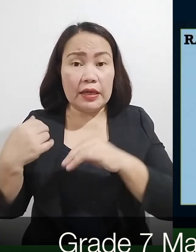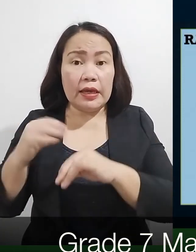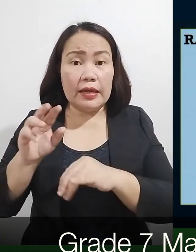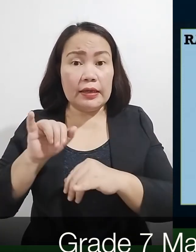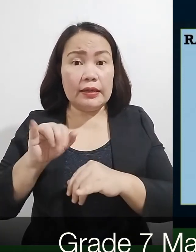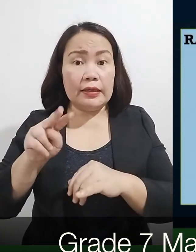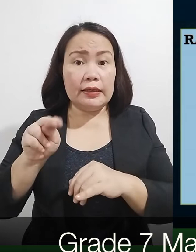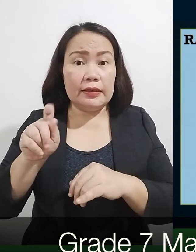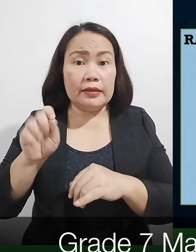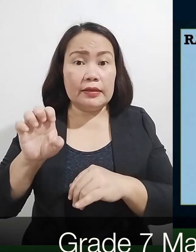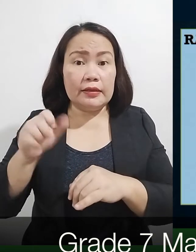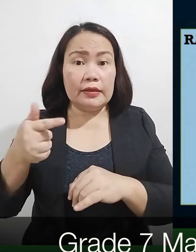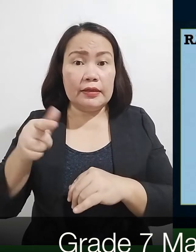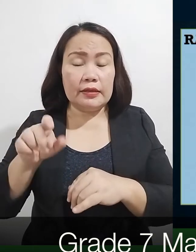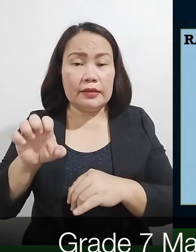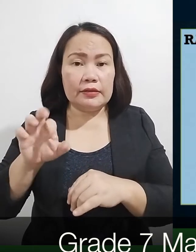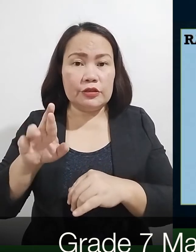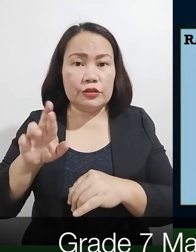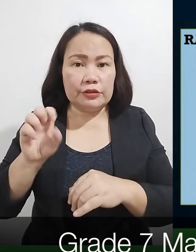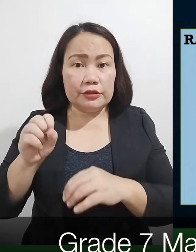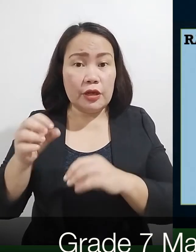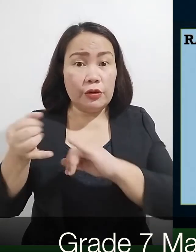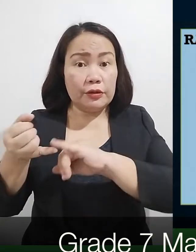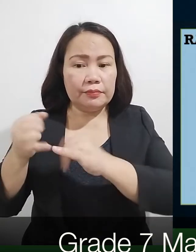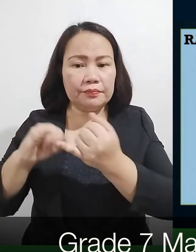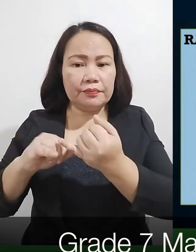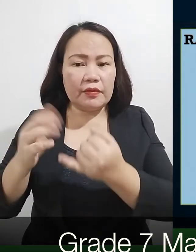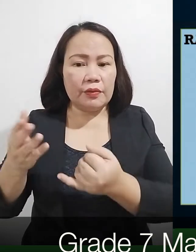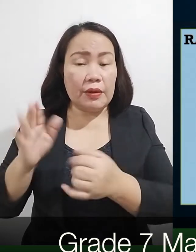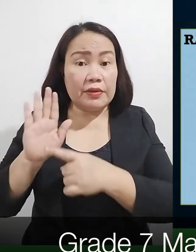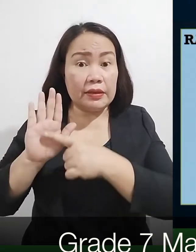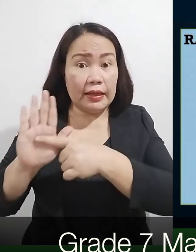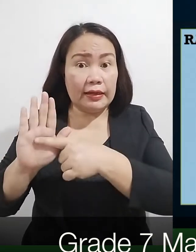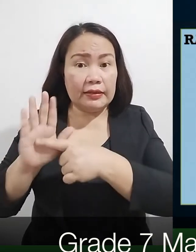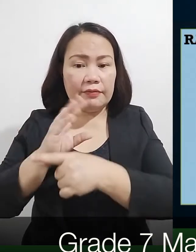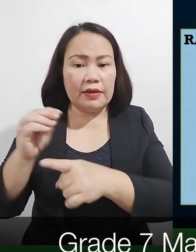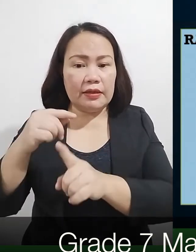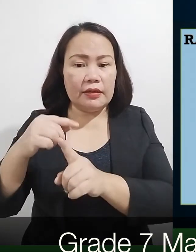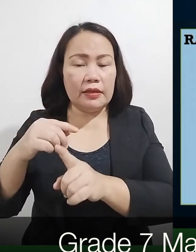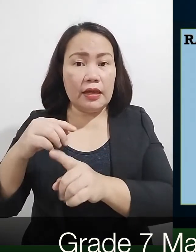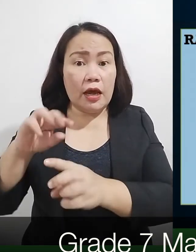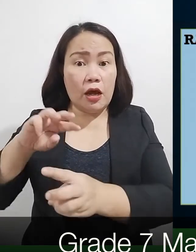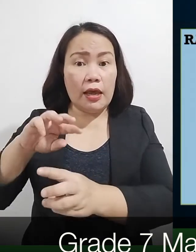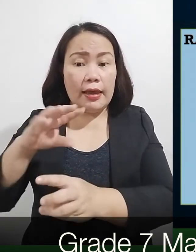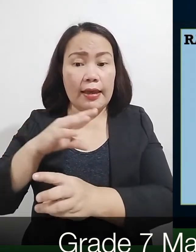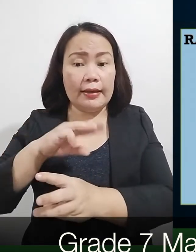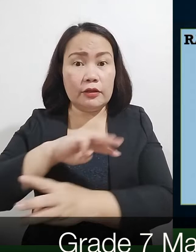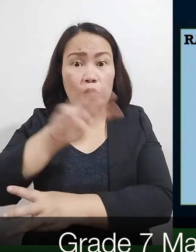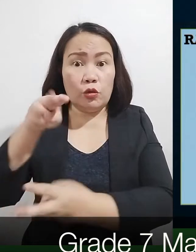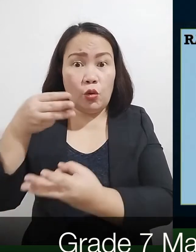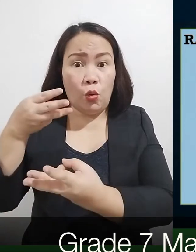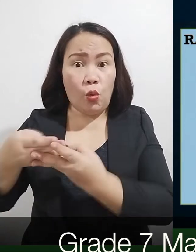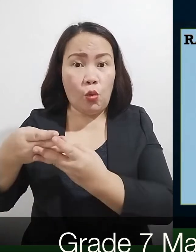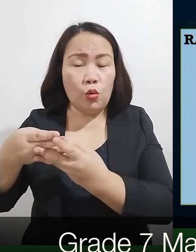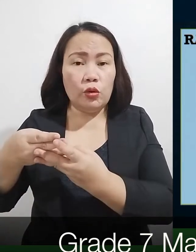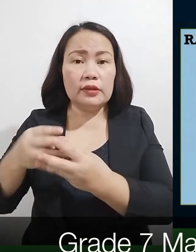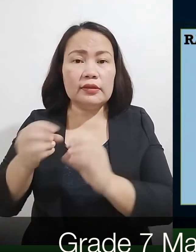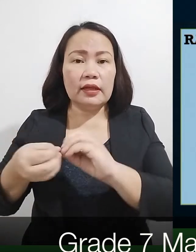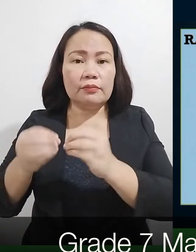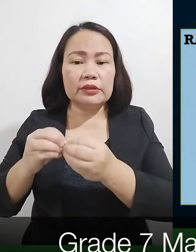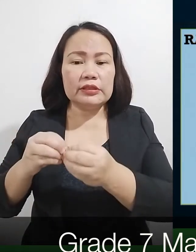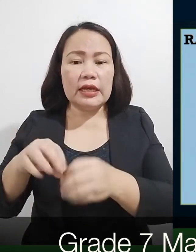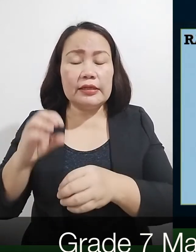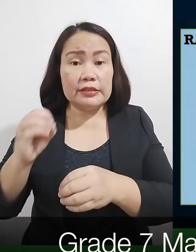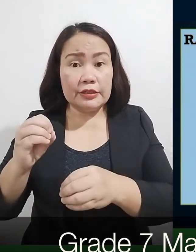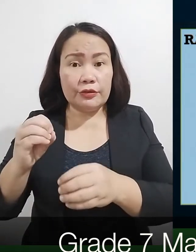non-integers. Under integers, we have negative numbers and whole numbers where it includes 0 and